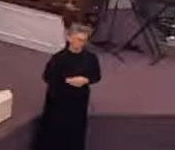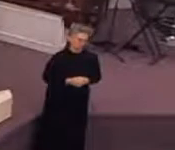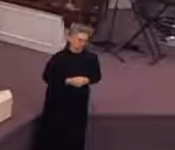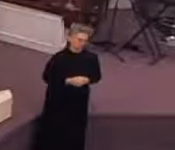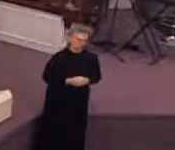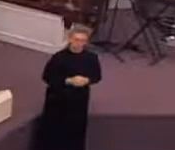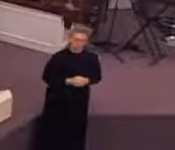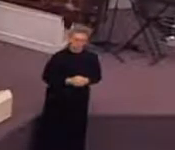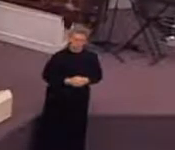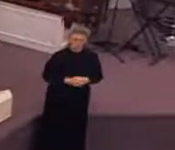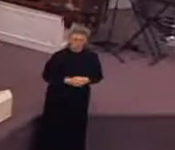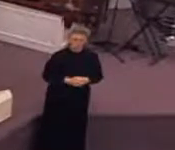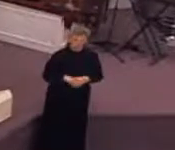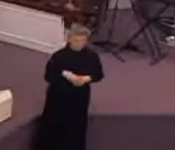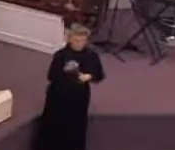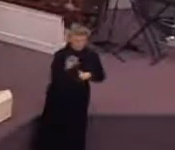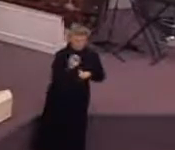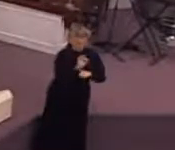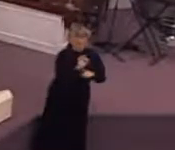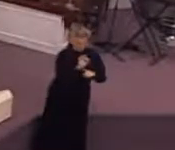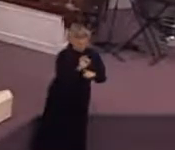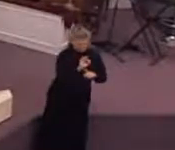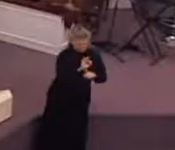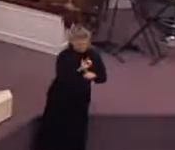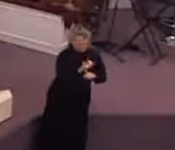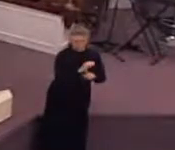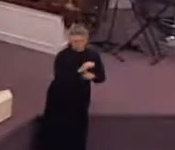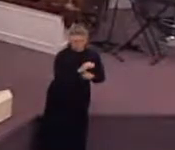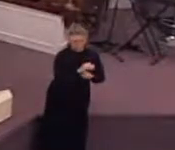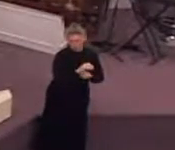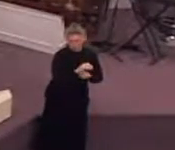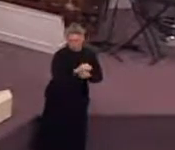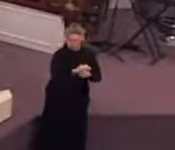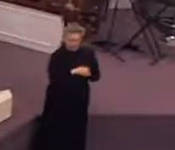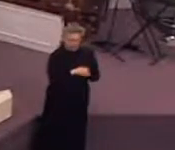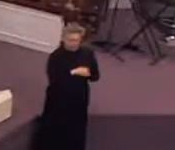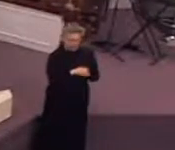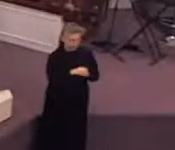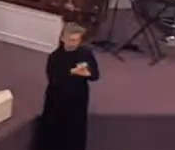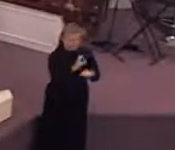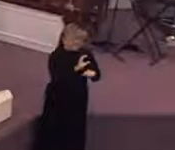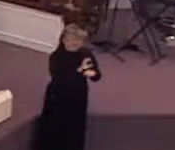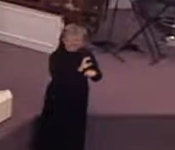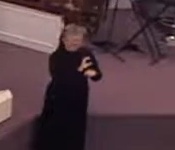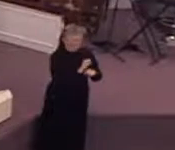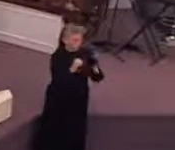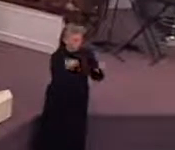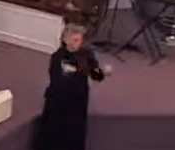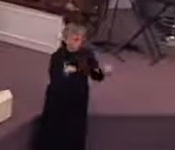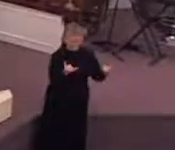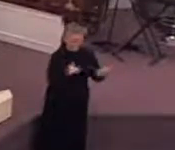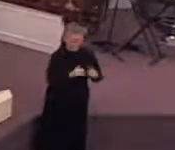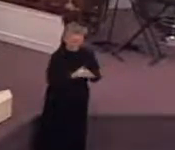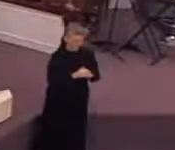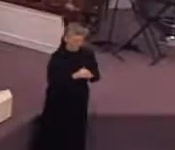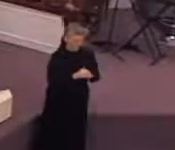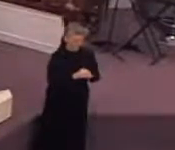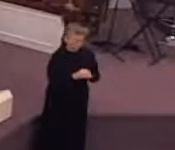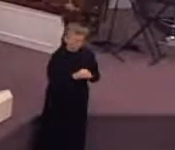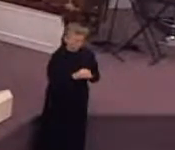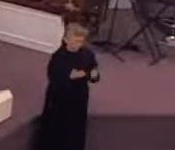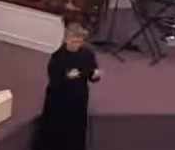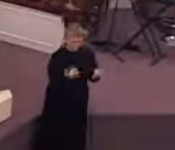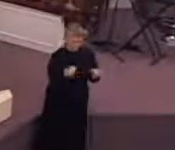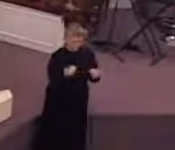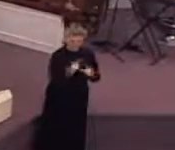Come on, I'm not preaching to just the passive people of the hour. I'm preaching to the church of the living God tonight. Come